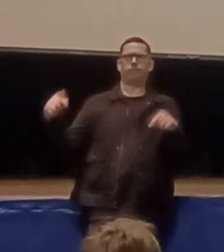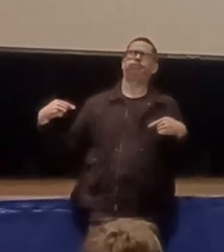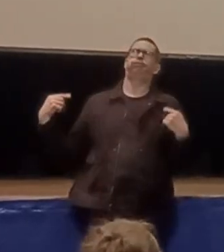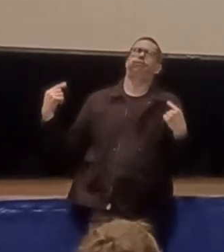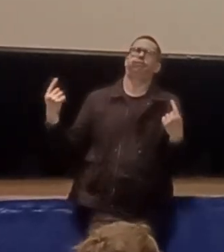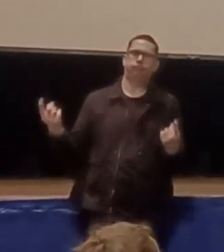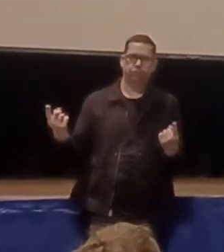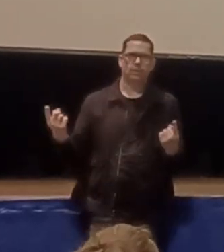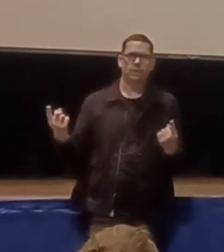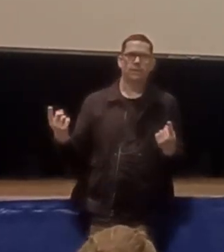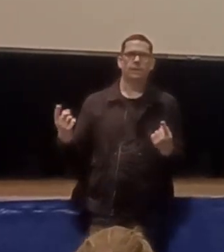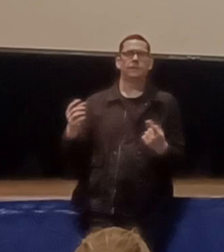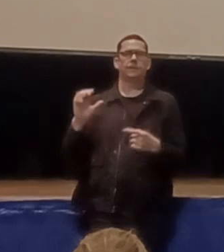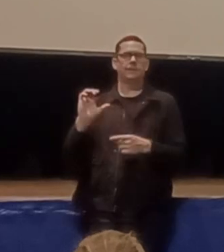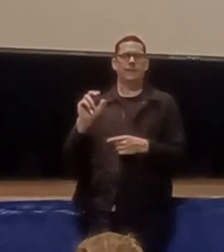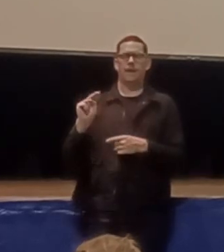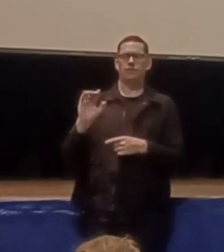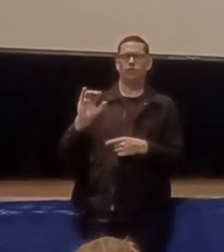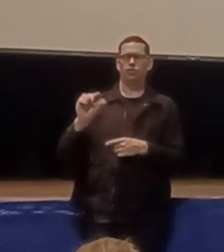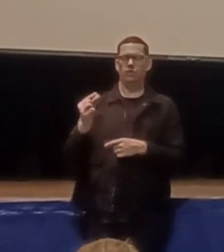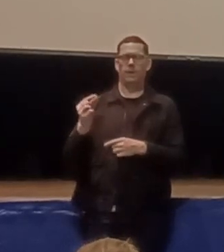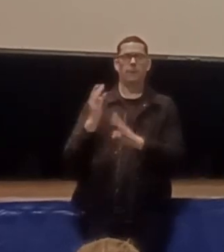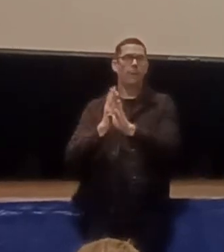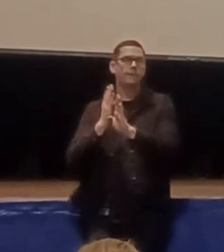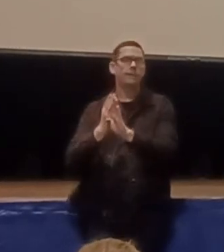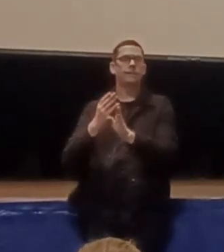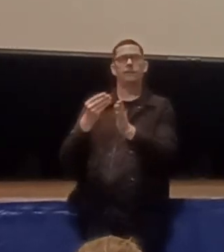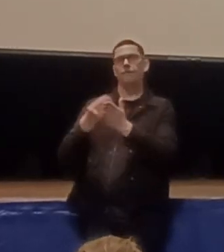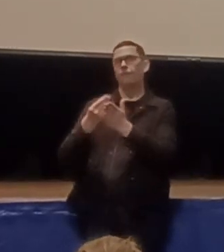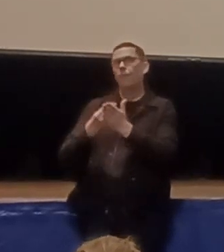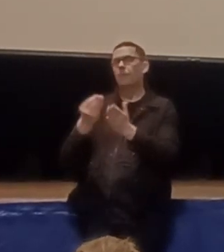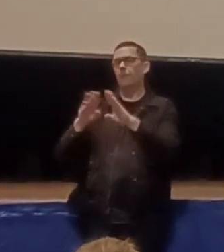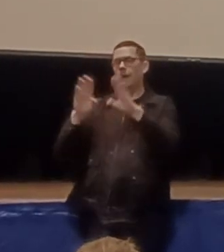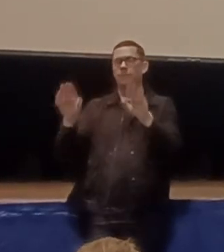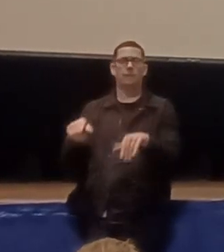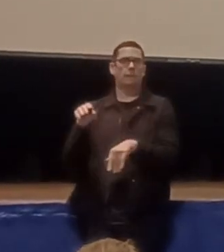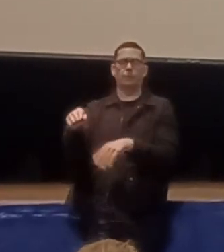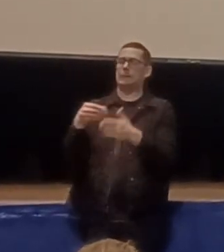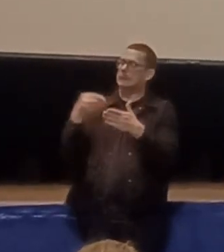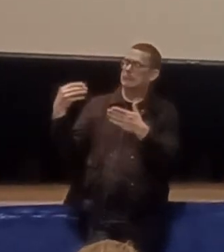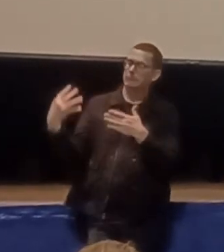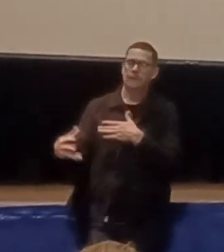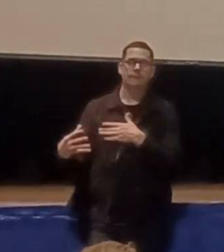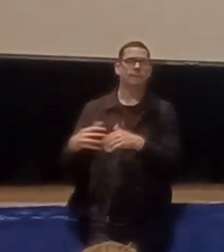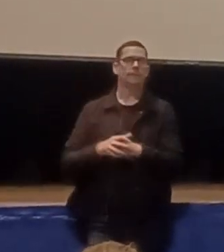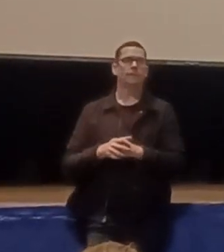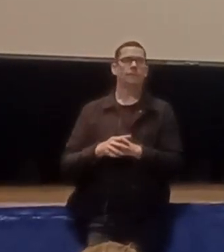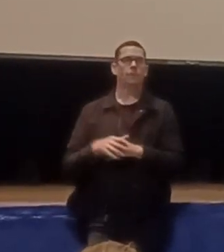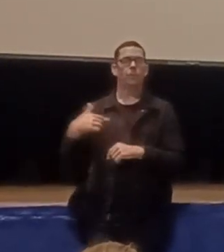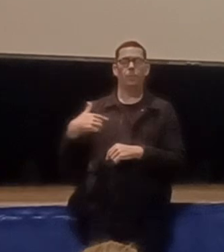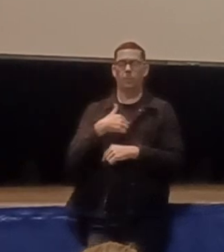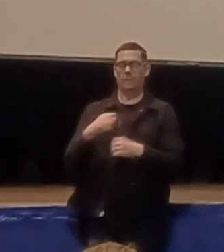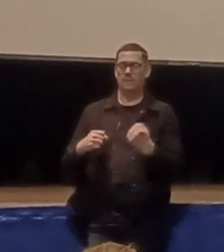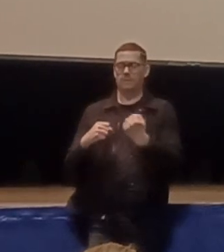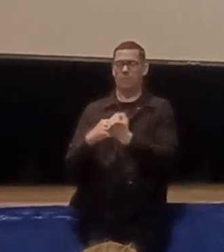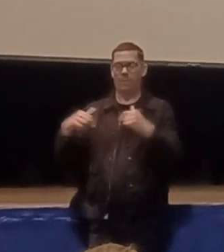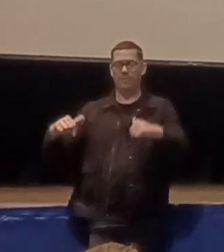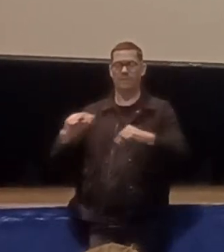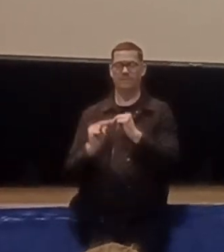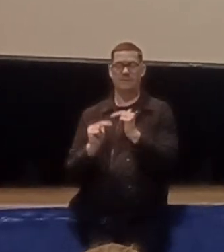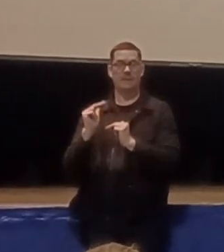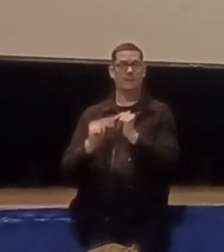purchase of additional CNG buses and the further delay of affordable housing projects will be too steep a price to pay. We support this facility and the benefits